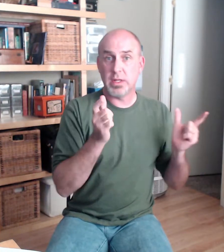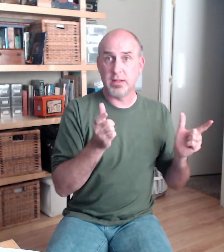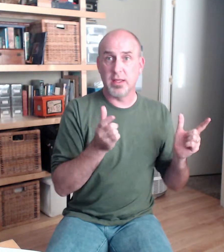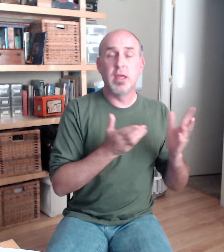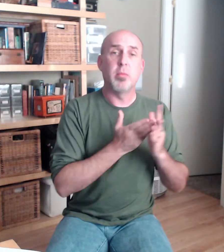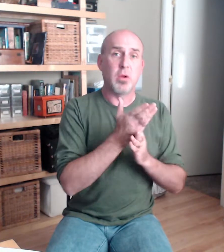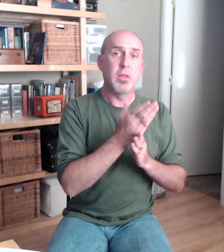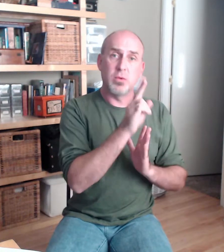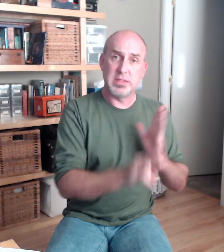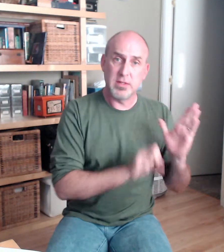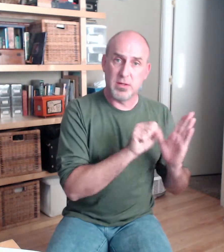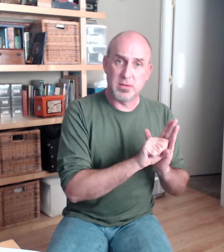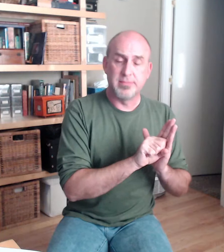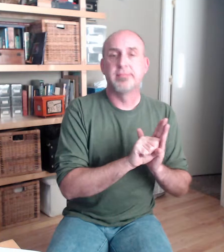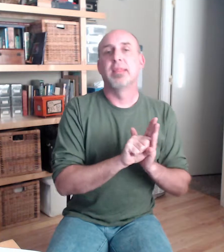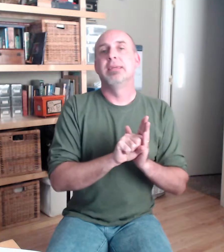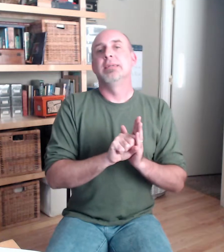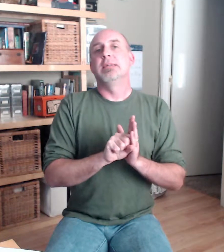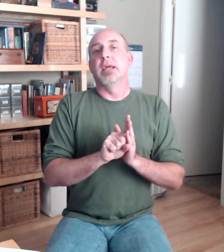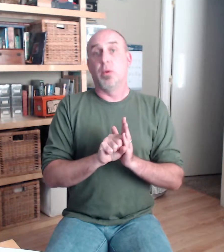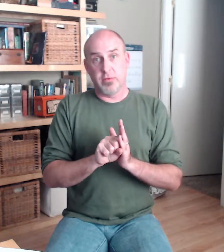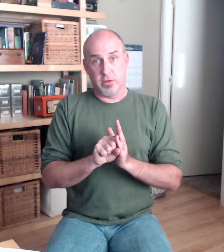quickly by going through these videos. However,